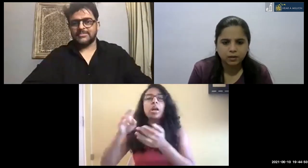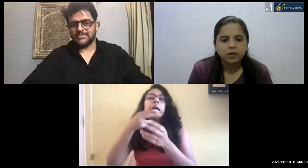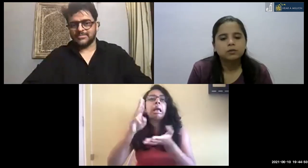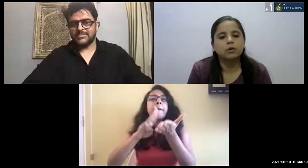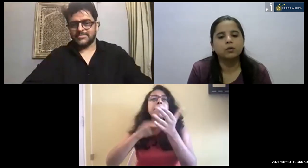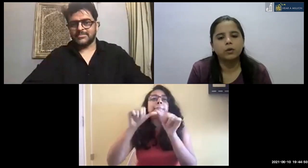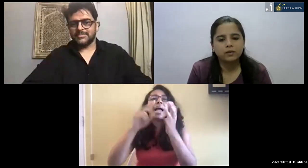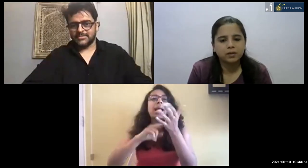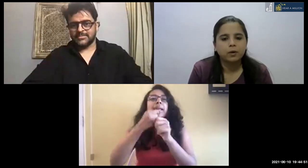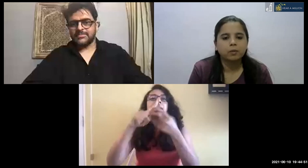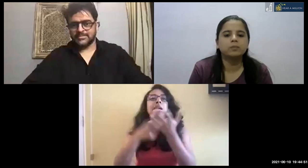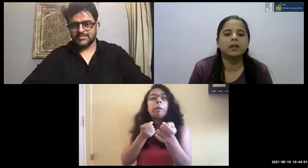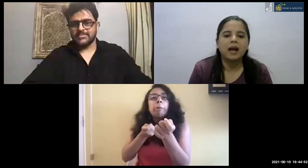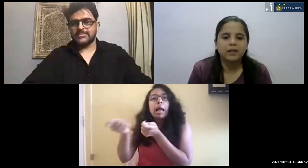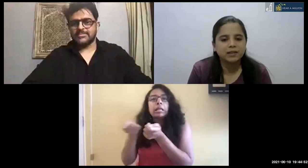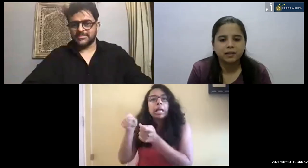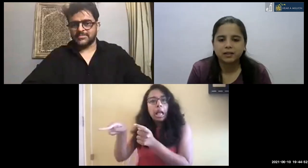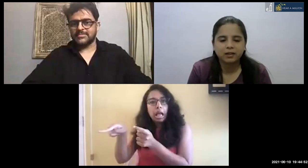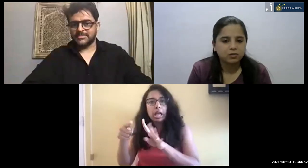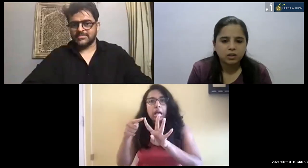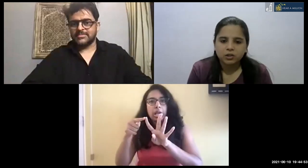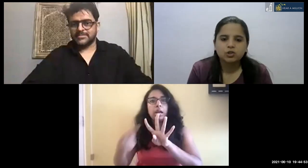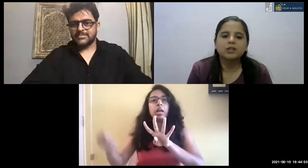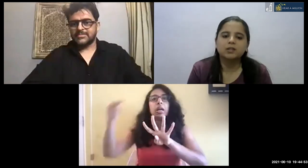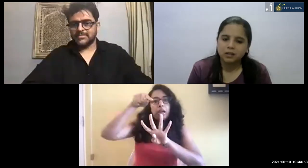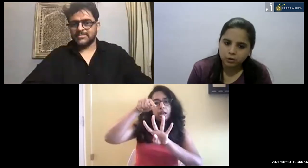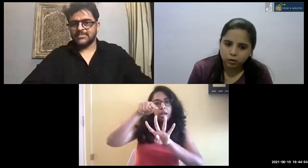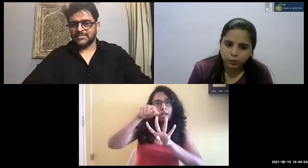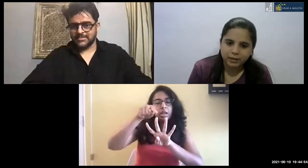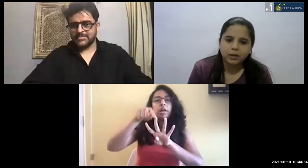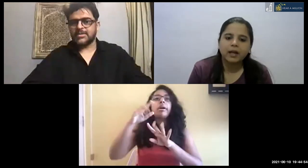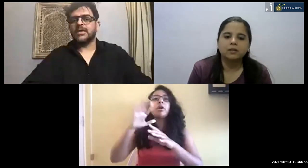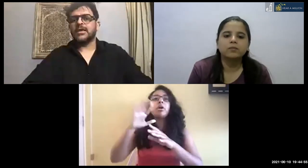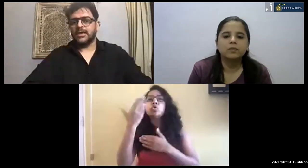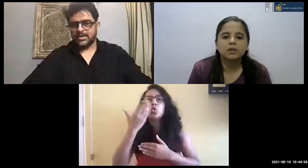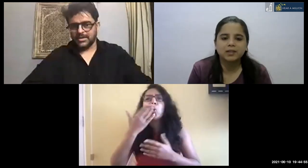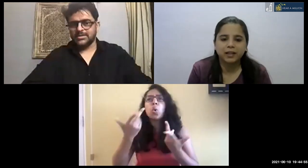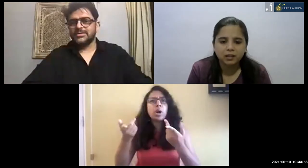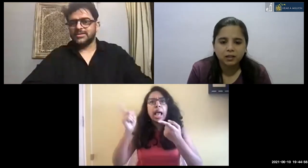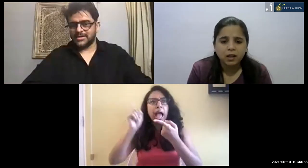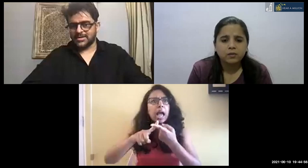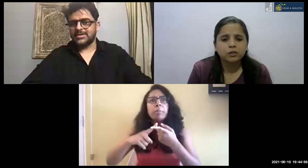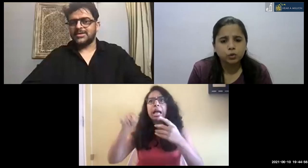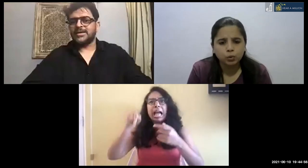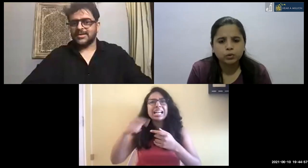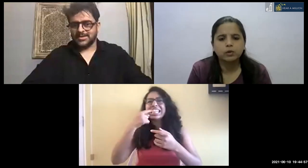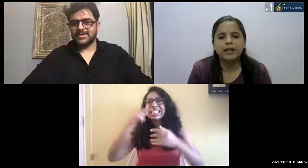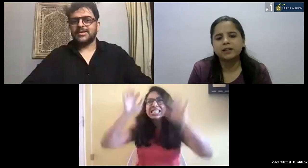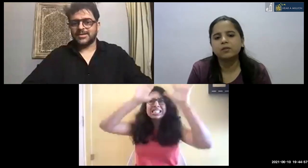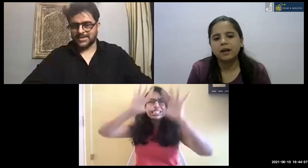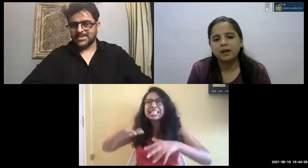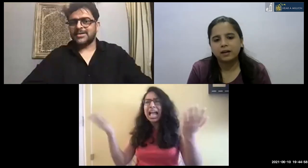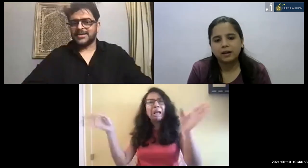people. So whatever the problem they have, anything, they just talk to them. And the second, with the schools